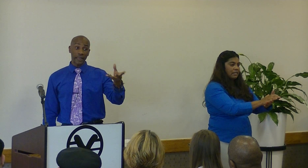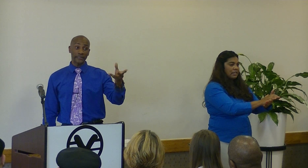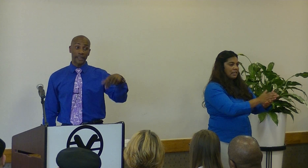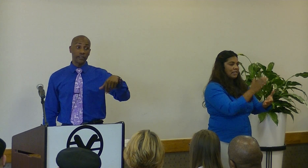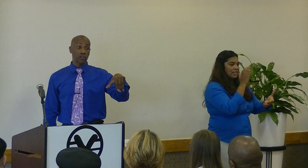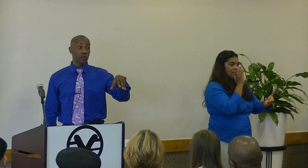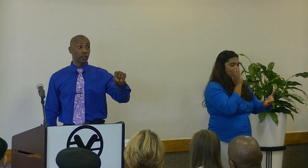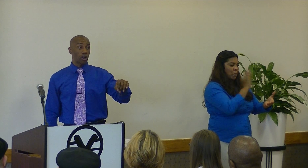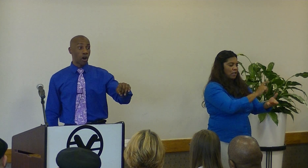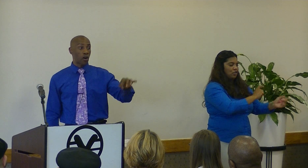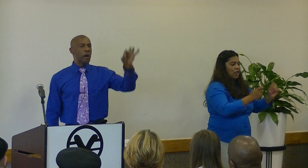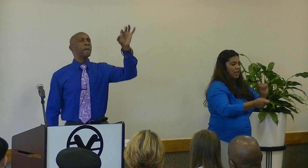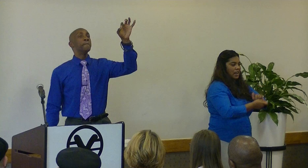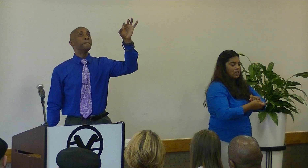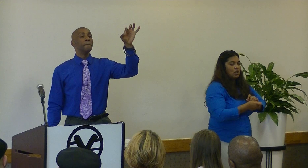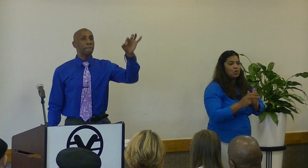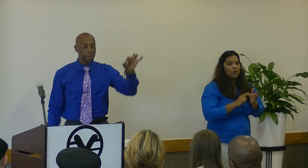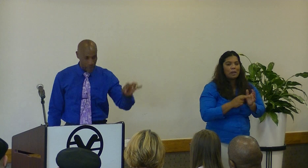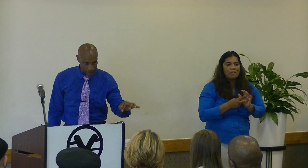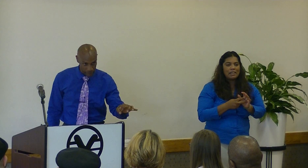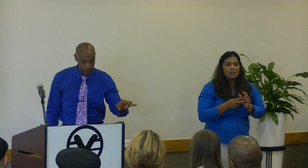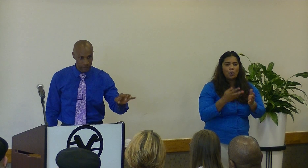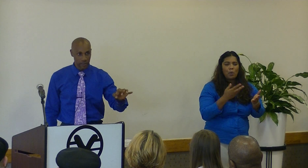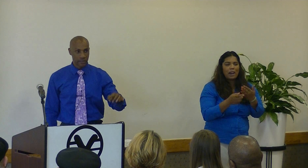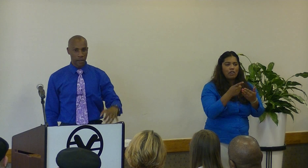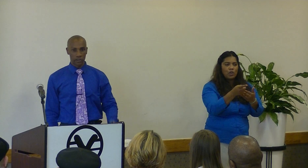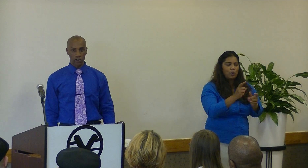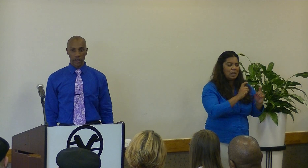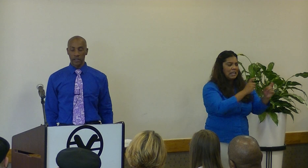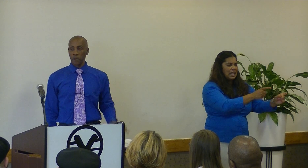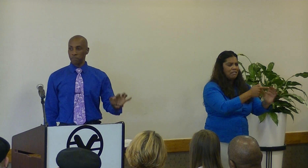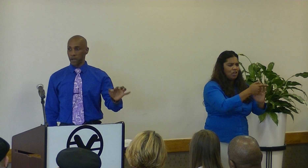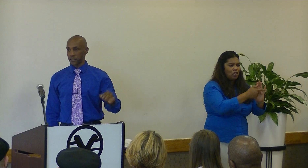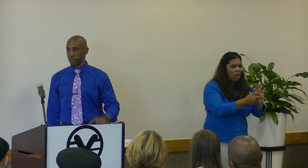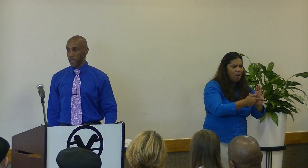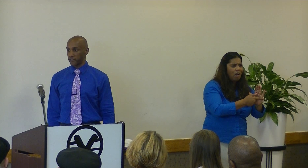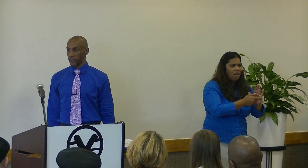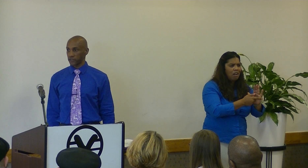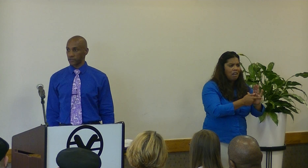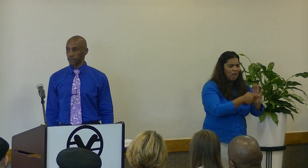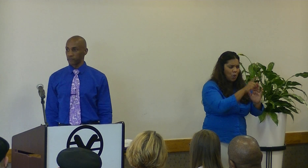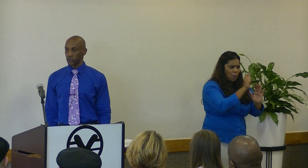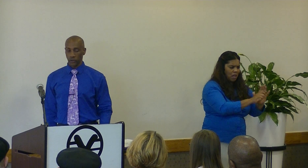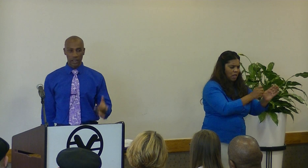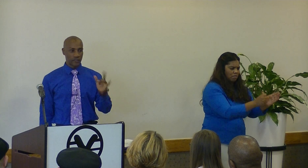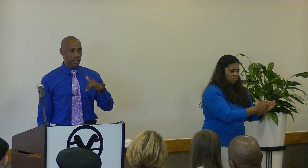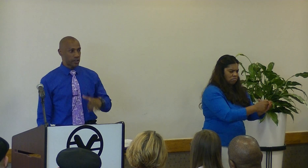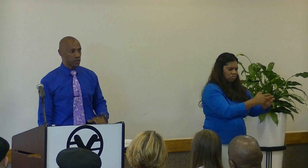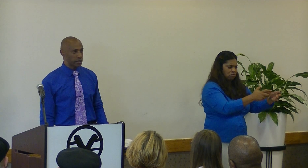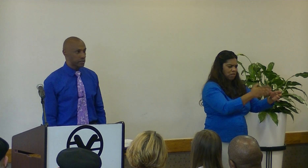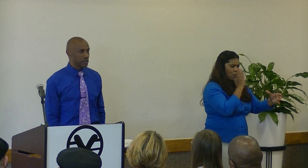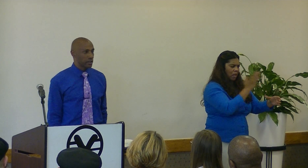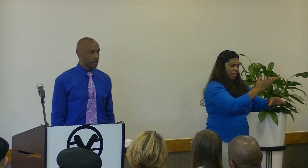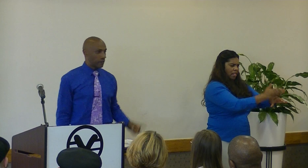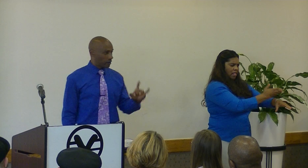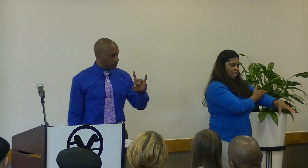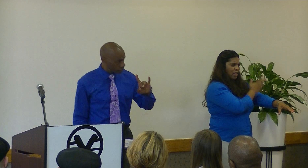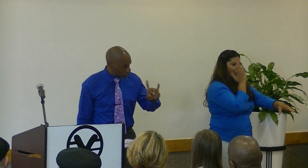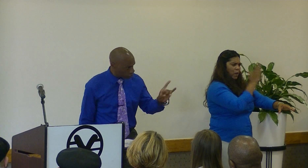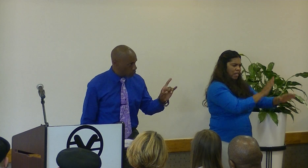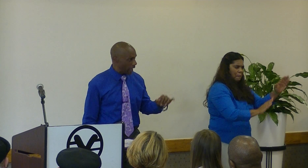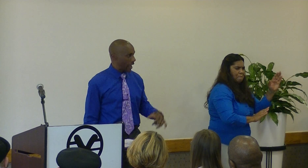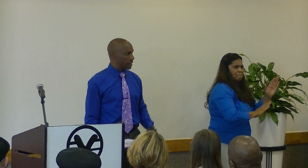What we place into the law must demonstrate, must manifest. So the invitation is